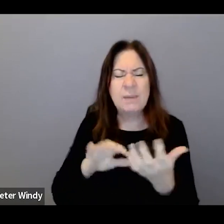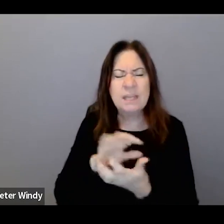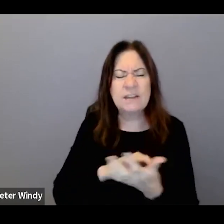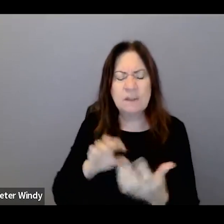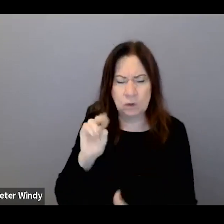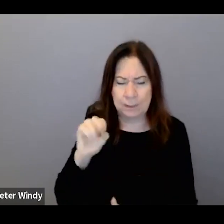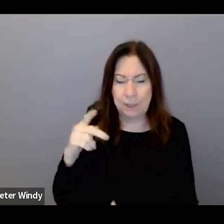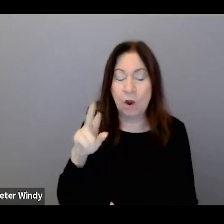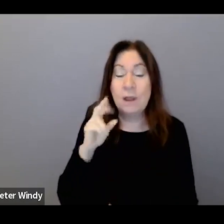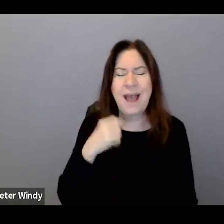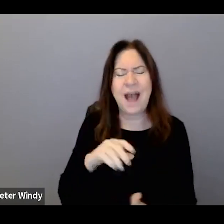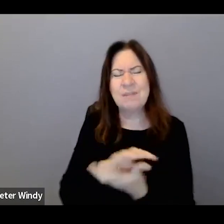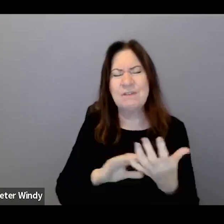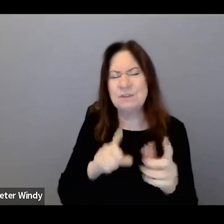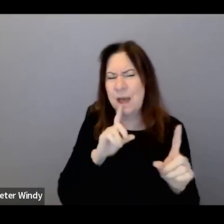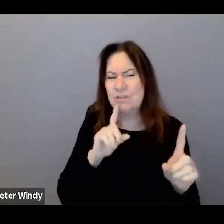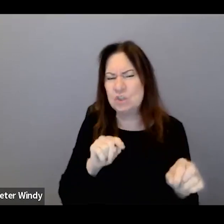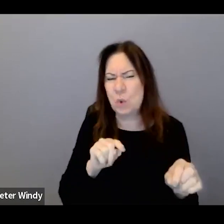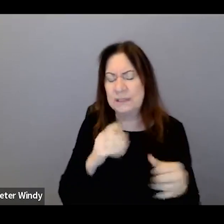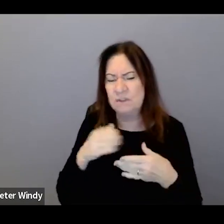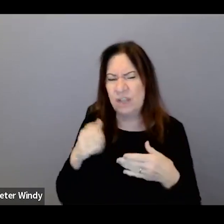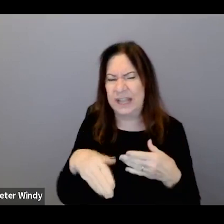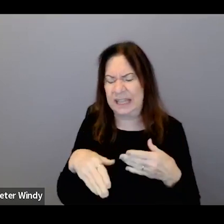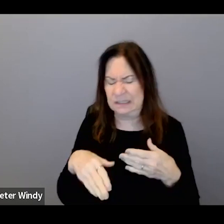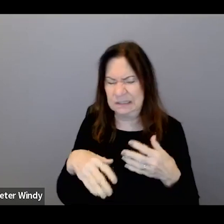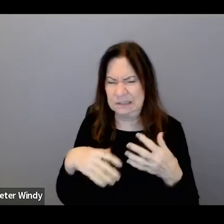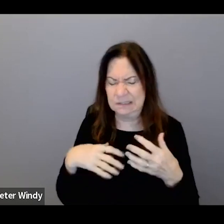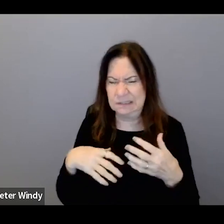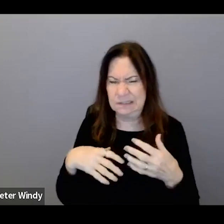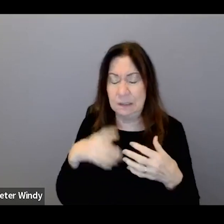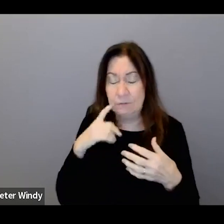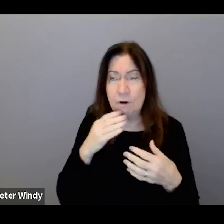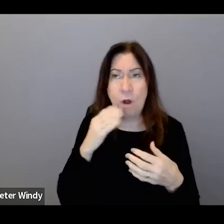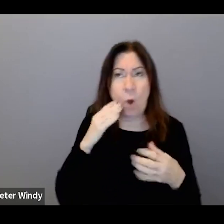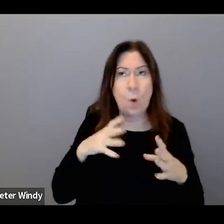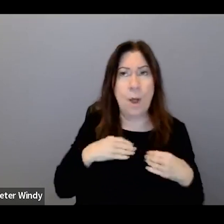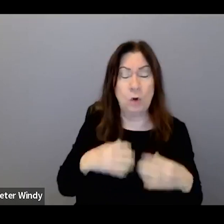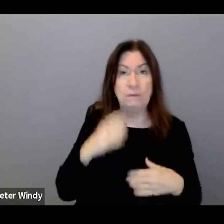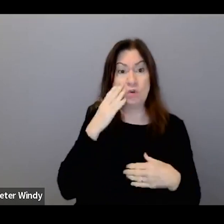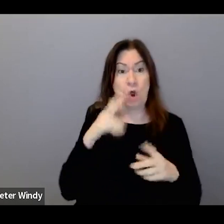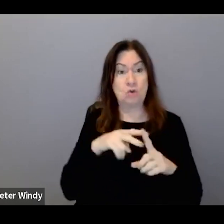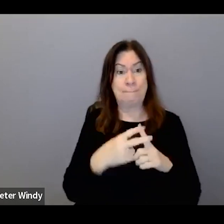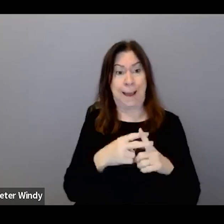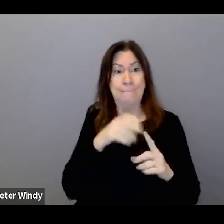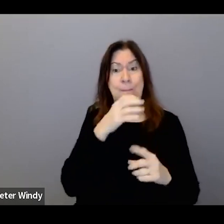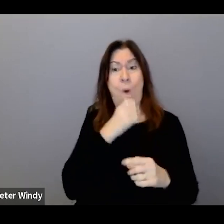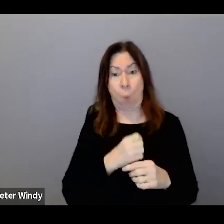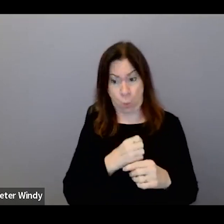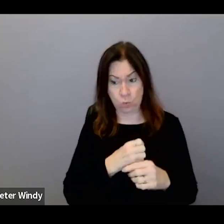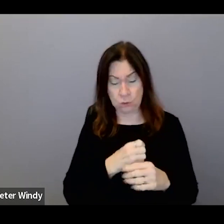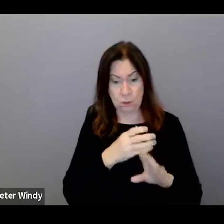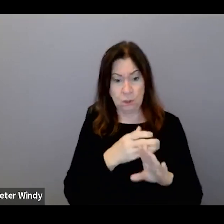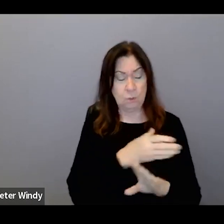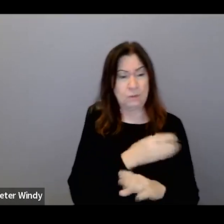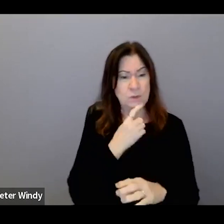the directive, like sort of the end result of all of this for a homeowner. So if you know your pipes are old, I mean, previously we said